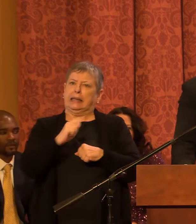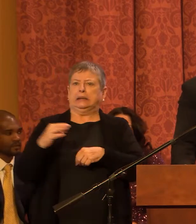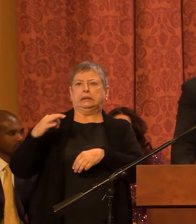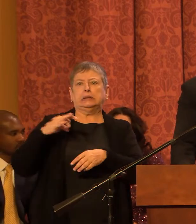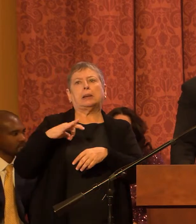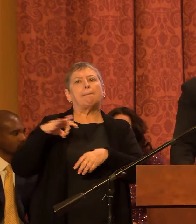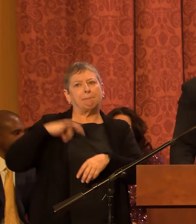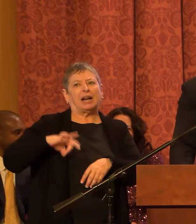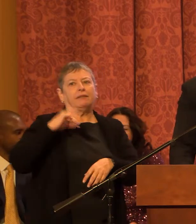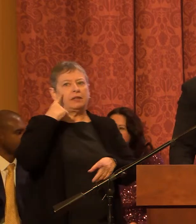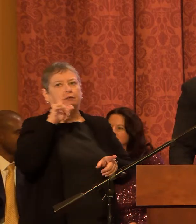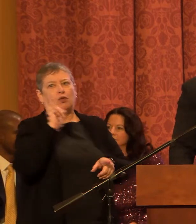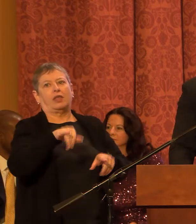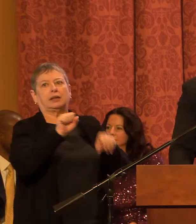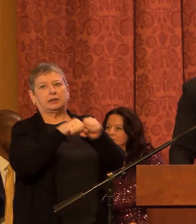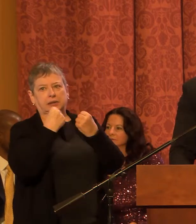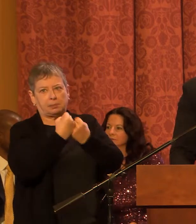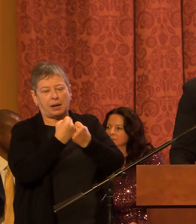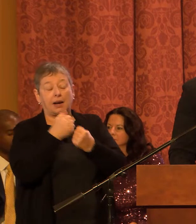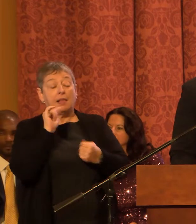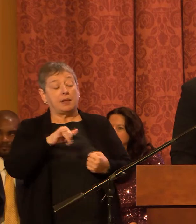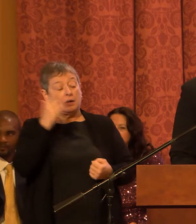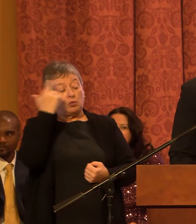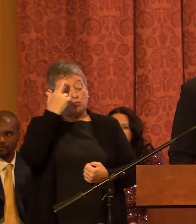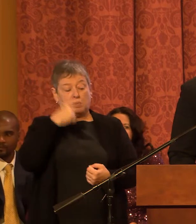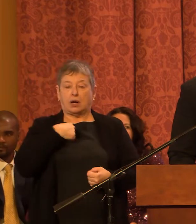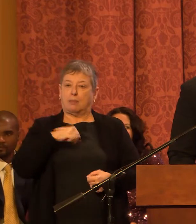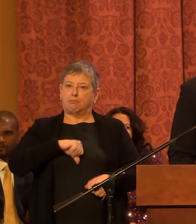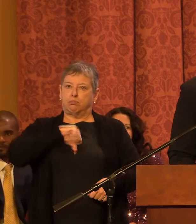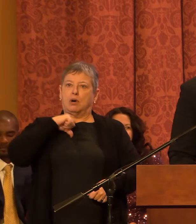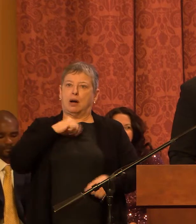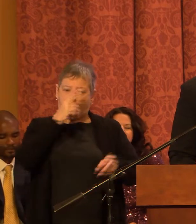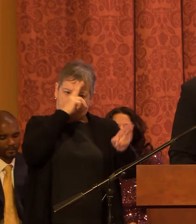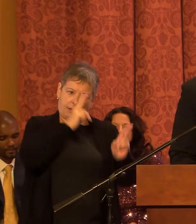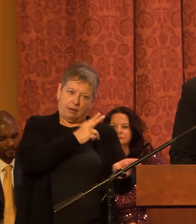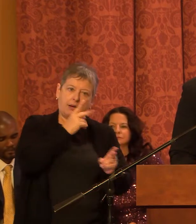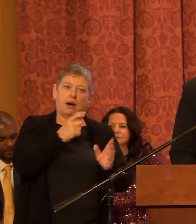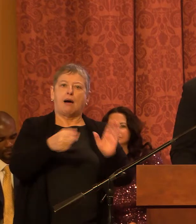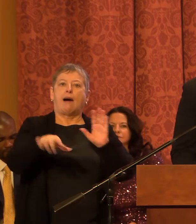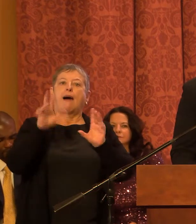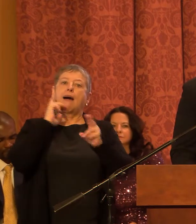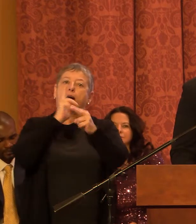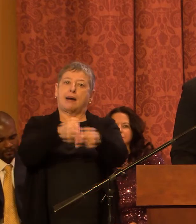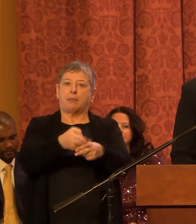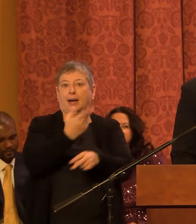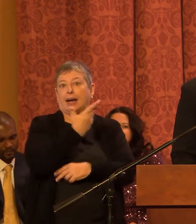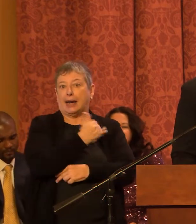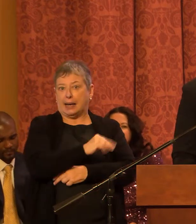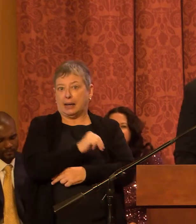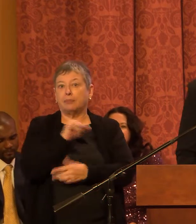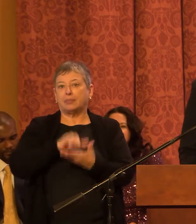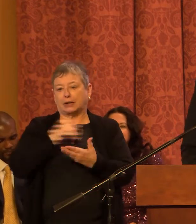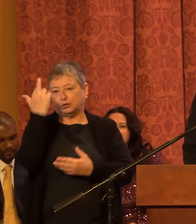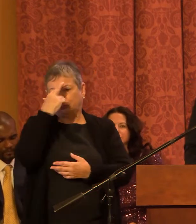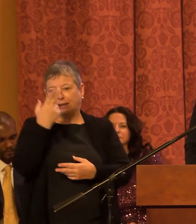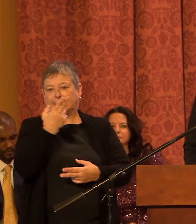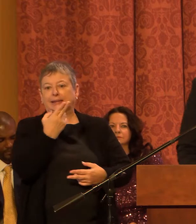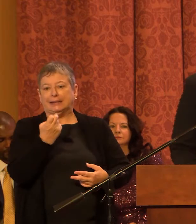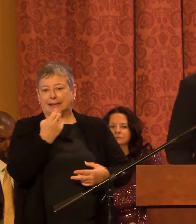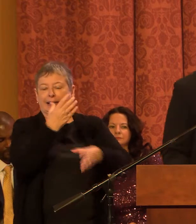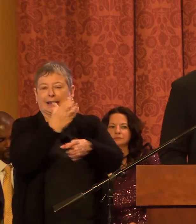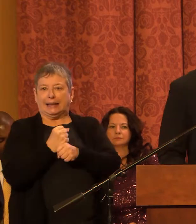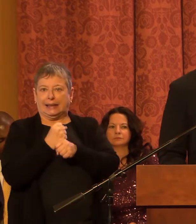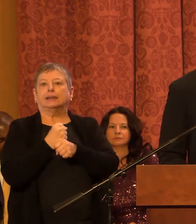to be acknowledged as such. That is why it was a pleasure to nominate him, and that is why I'm glad he is receiving the Veteran of the Year